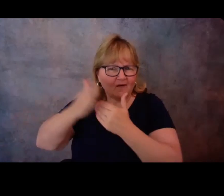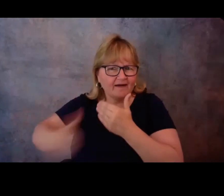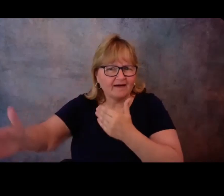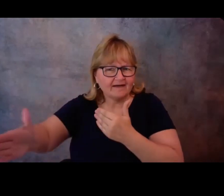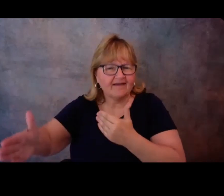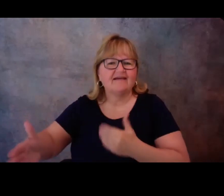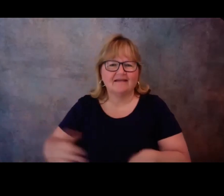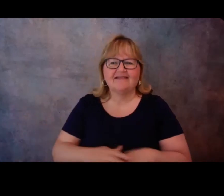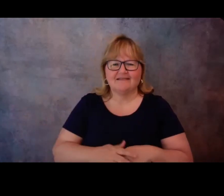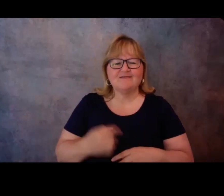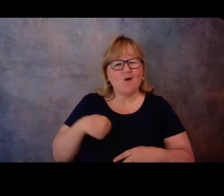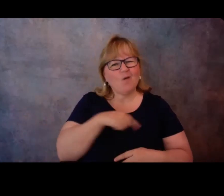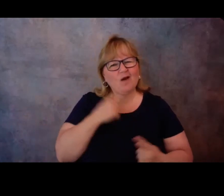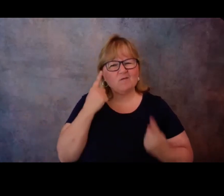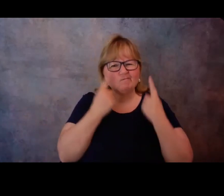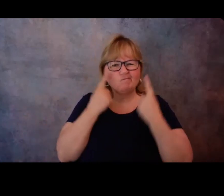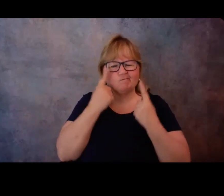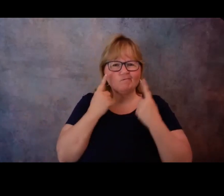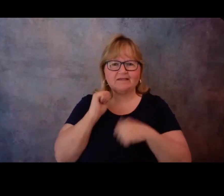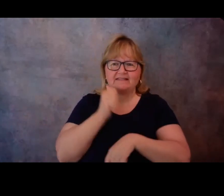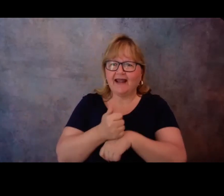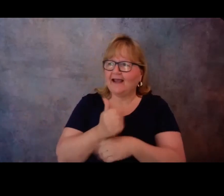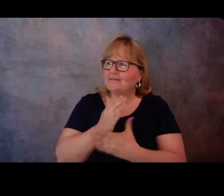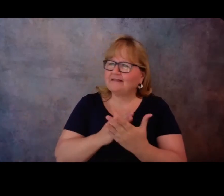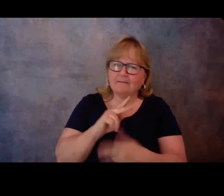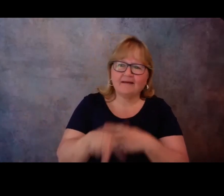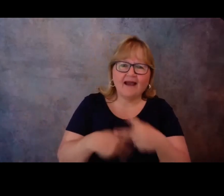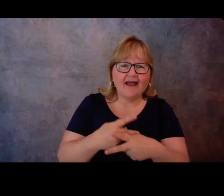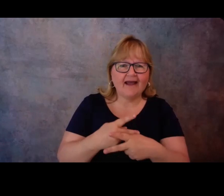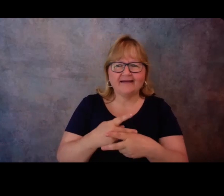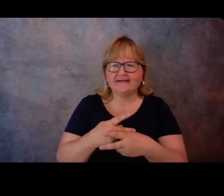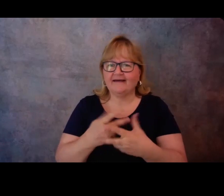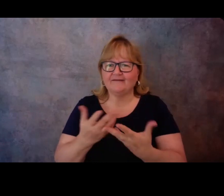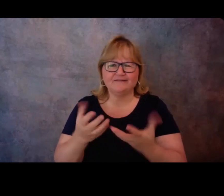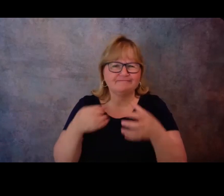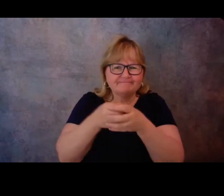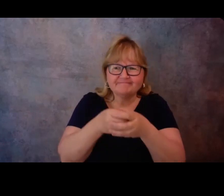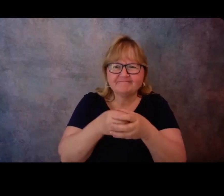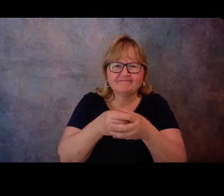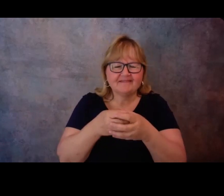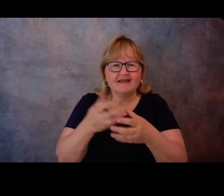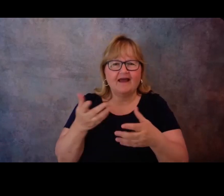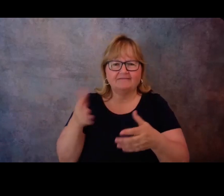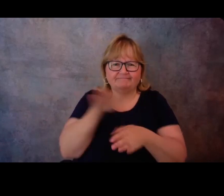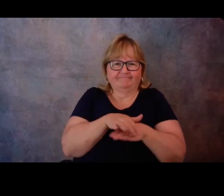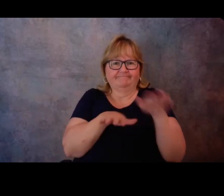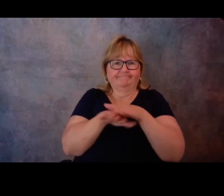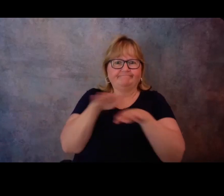we're contemplating setting up some sort of platform on intersectionality